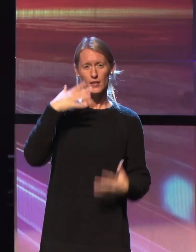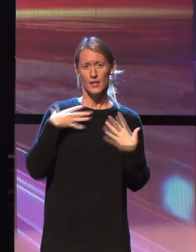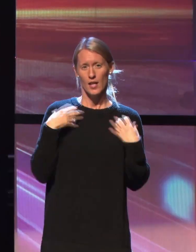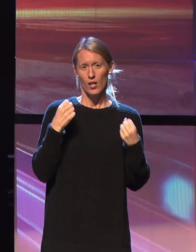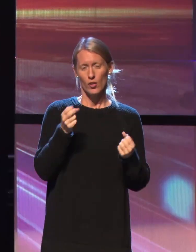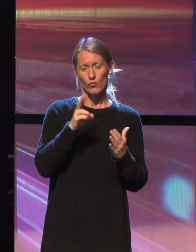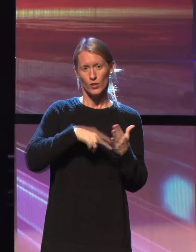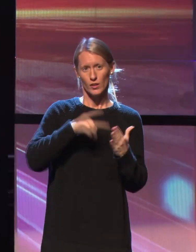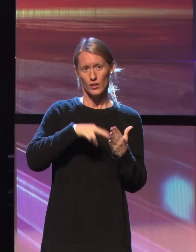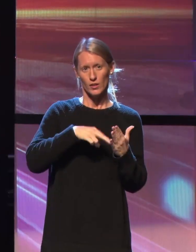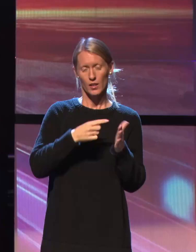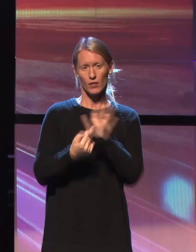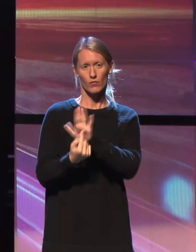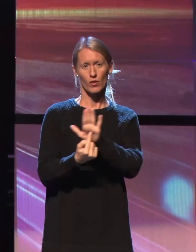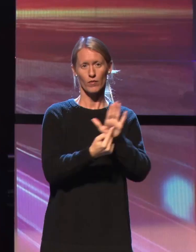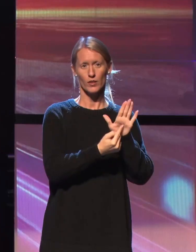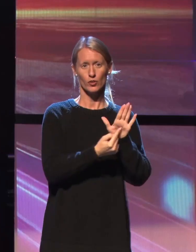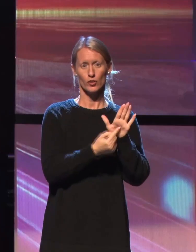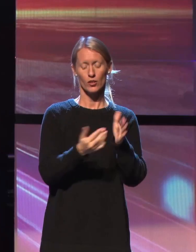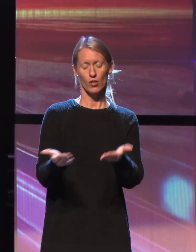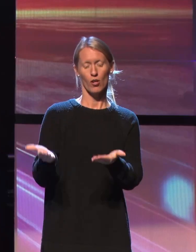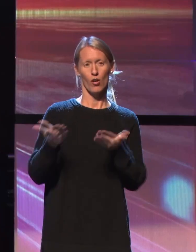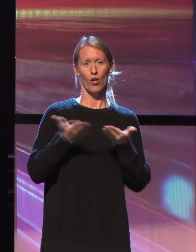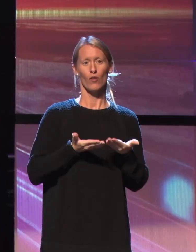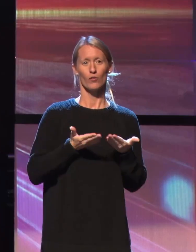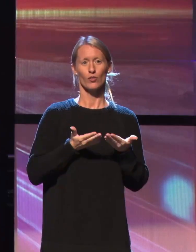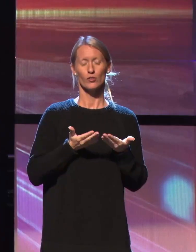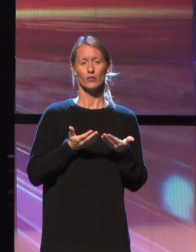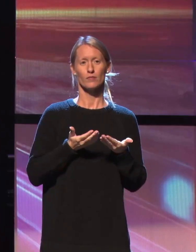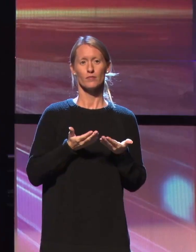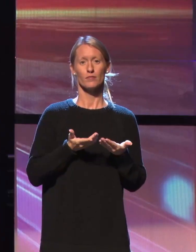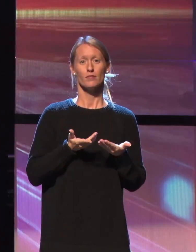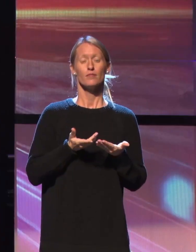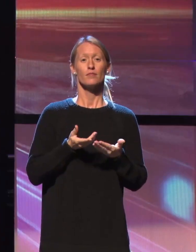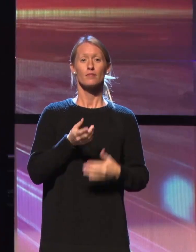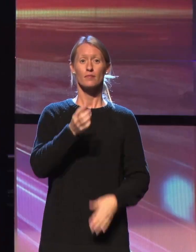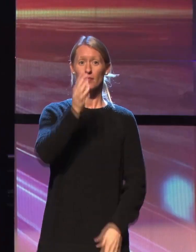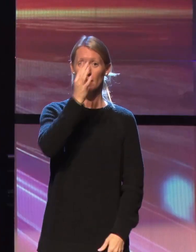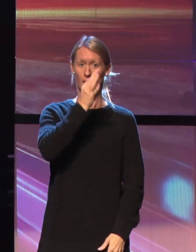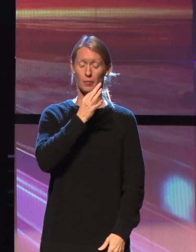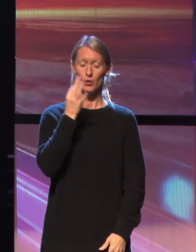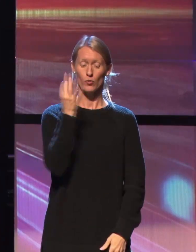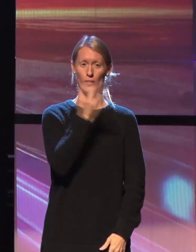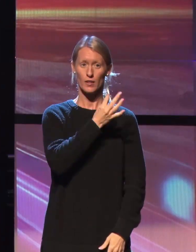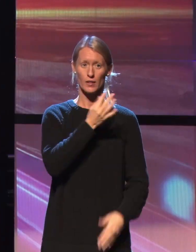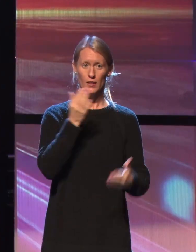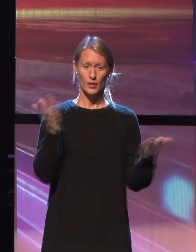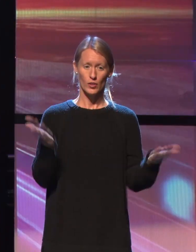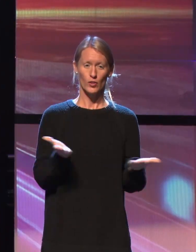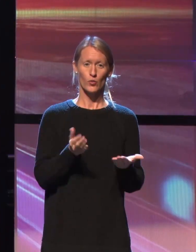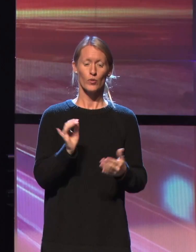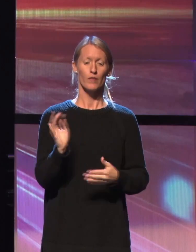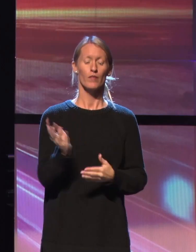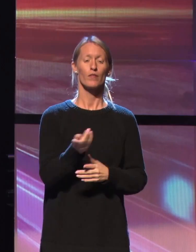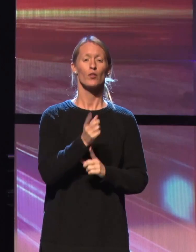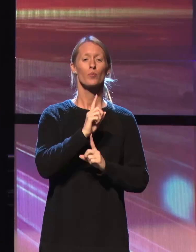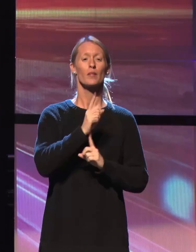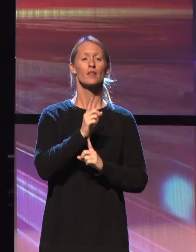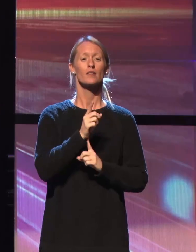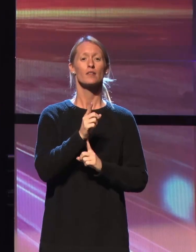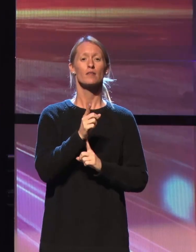offers us. So we're going to have communion here. We got a few minutes to just